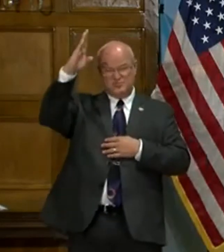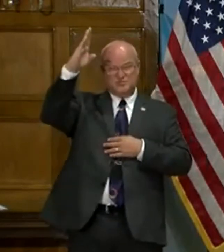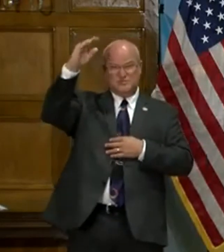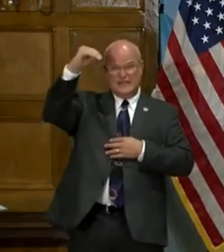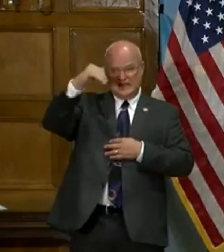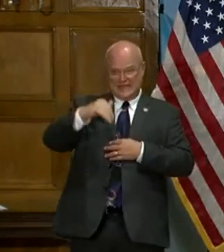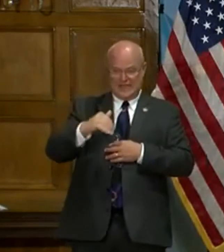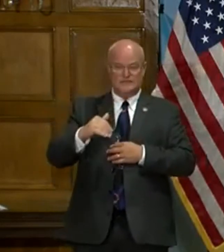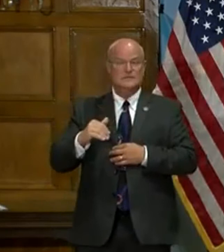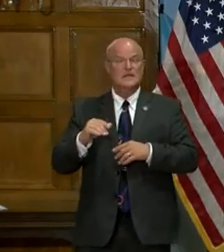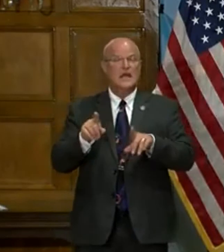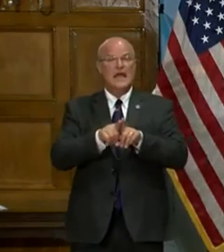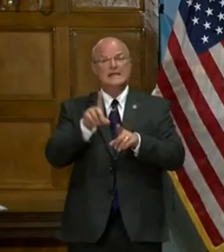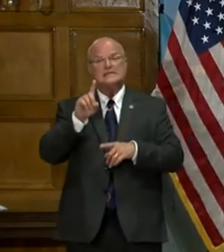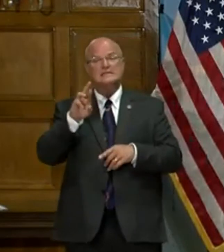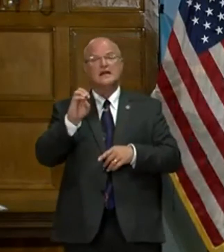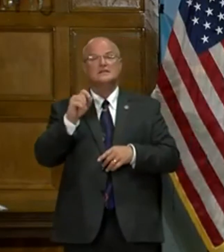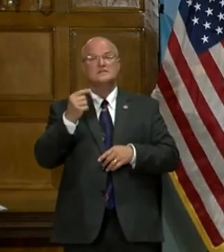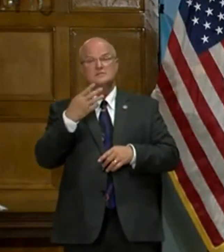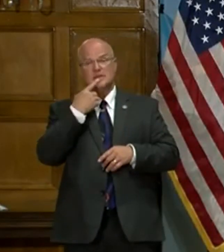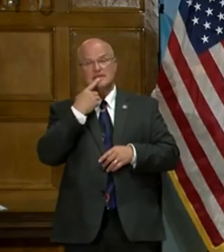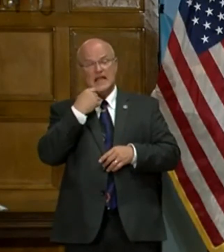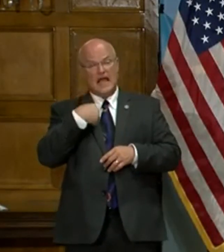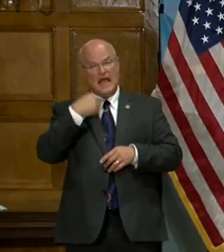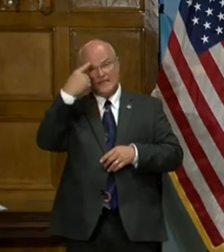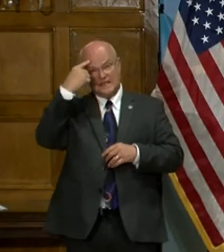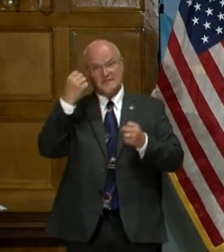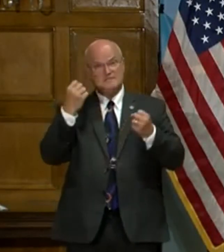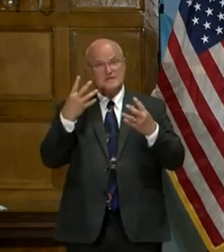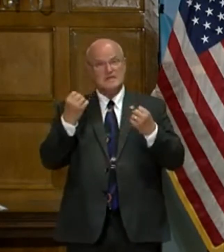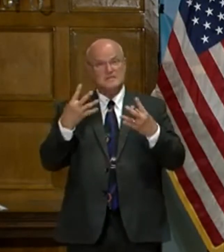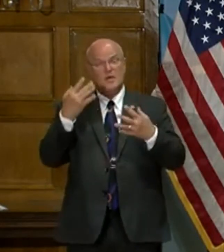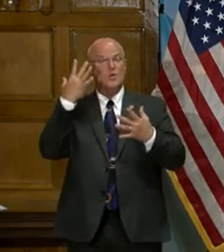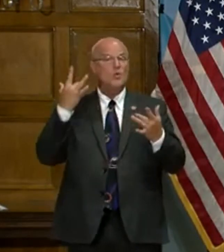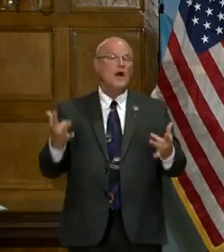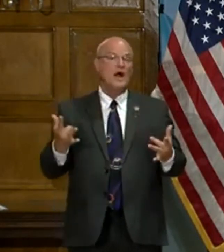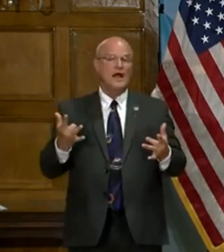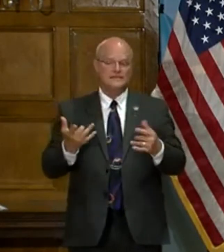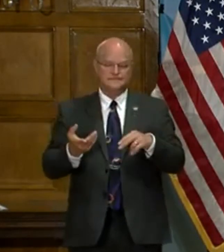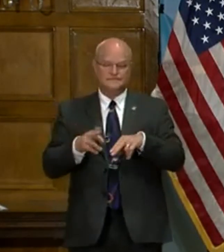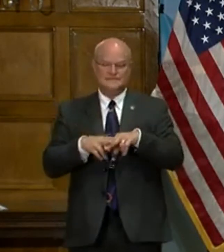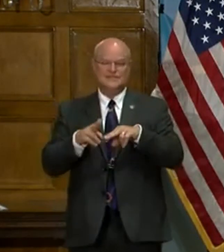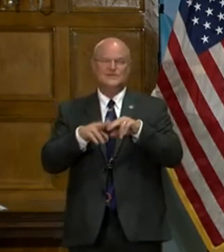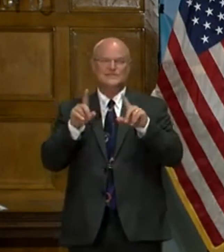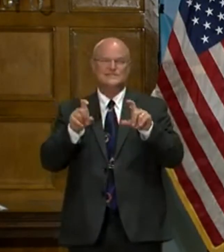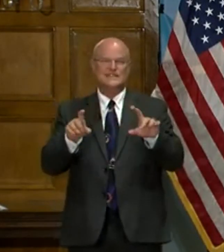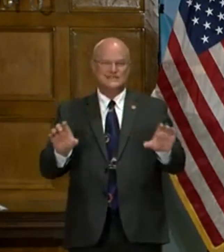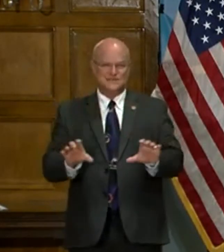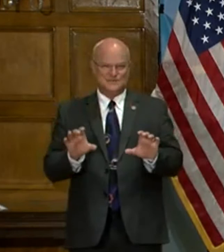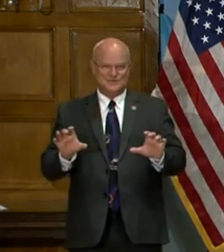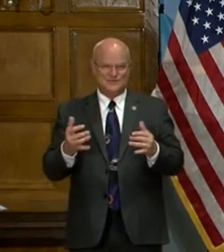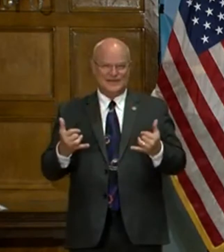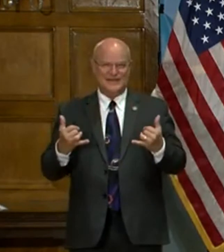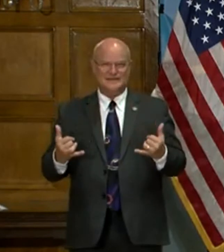and down. And as Dr. Smith said, I do believe a large part of it is because of the increased testing that we're